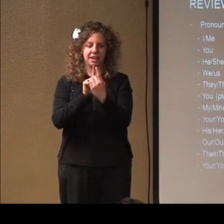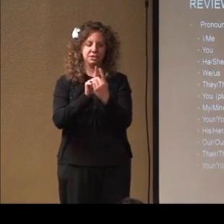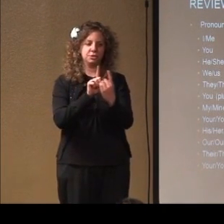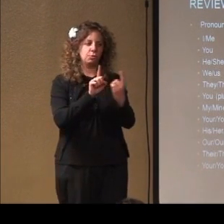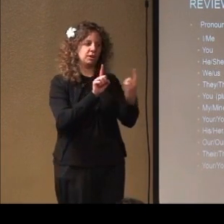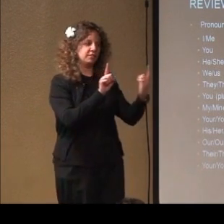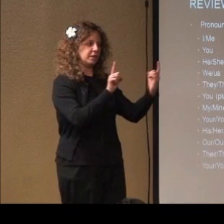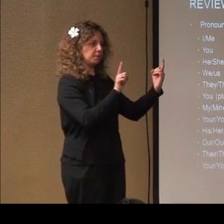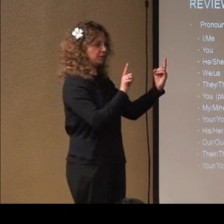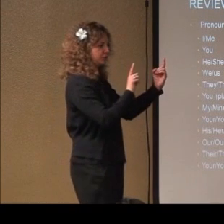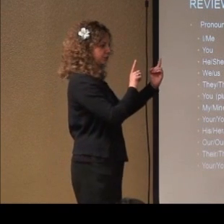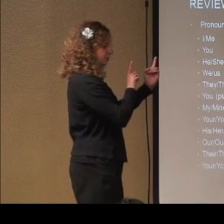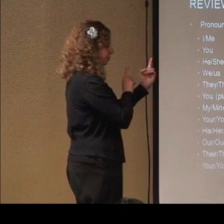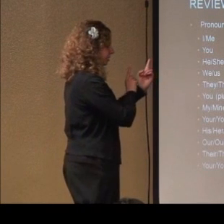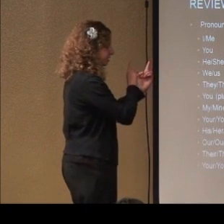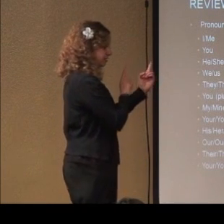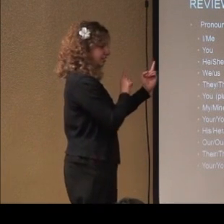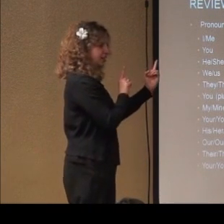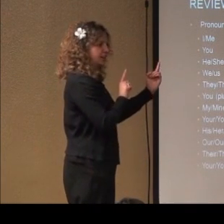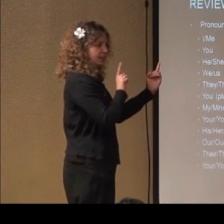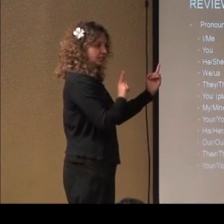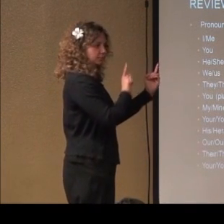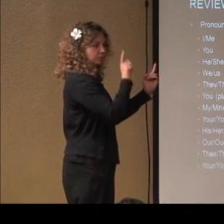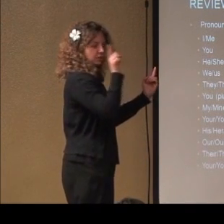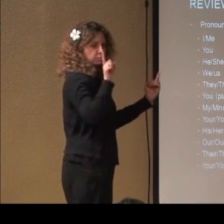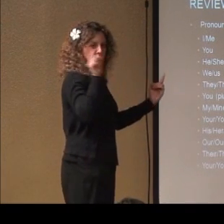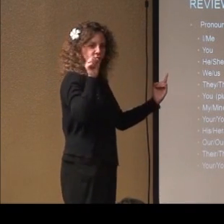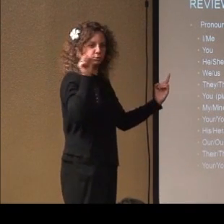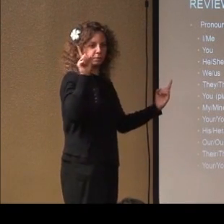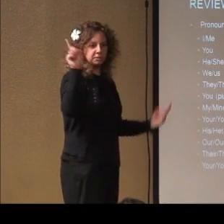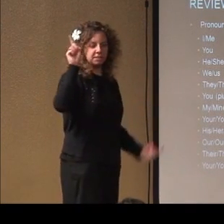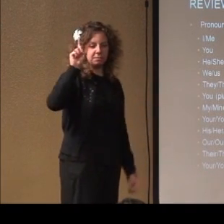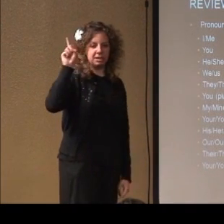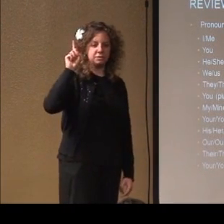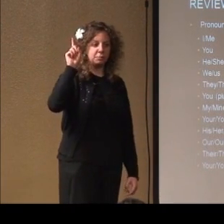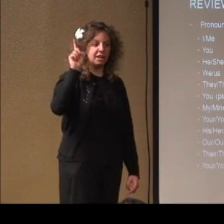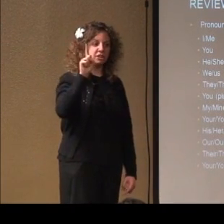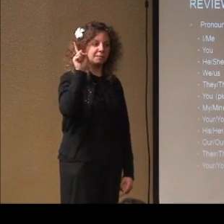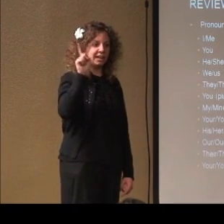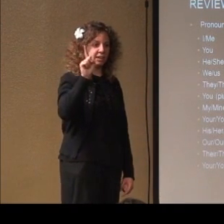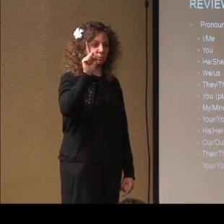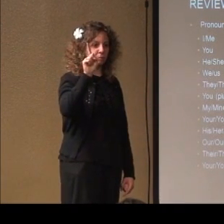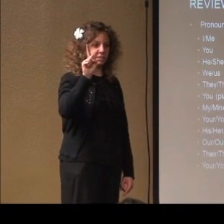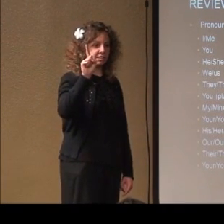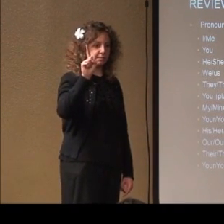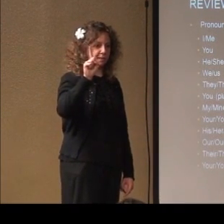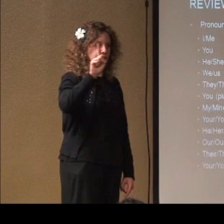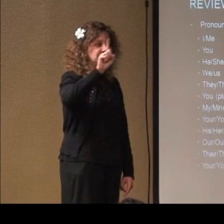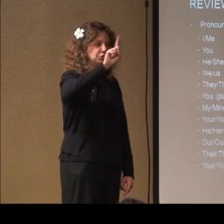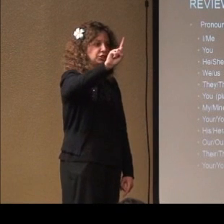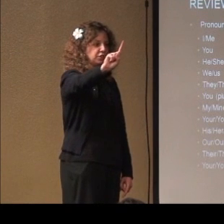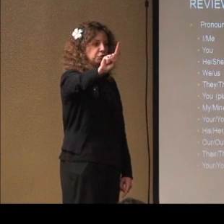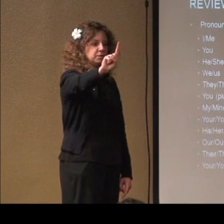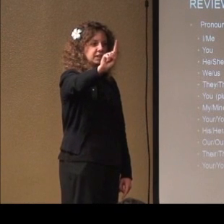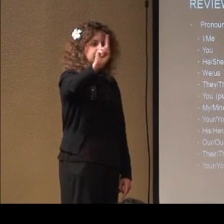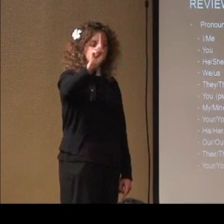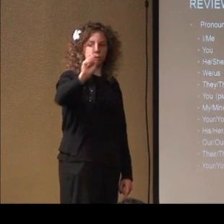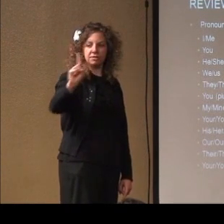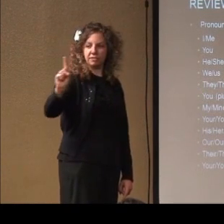Okay, so one of them, I'll turn this way so you guys can see, is this one's going to represent me. So my dominant hand represents me. So you're going to do it with like a number 1